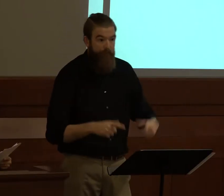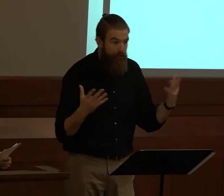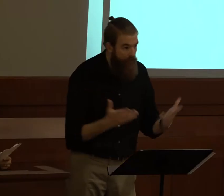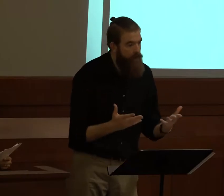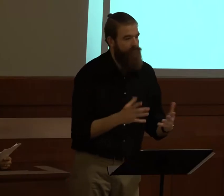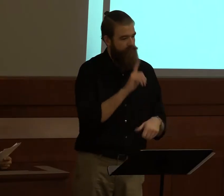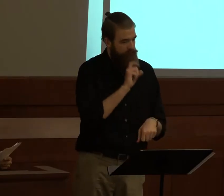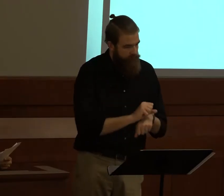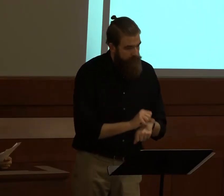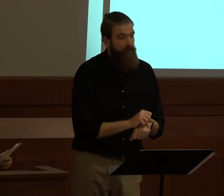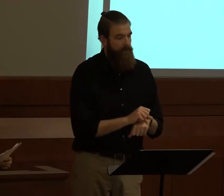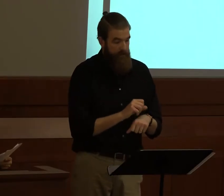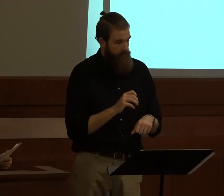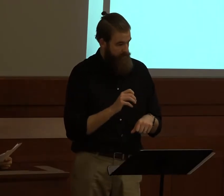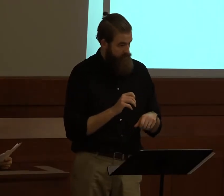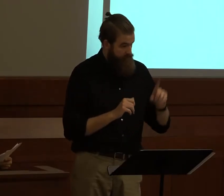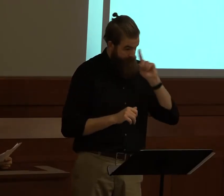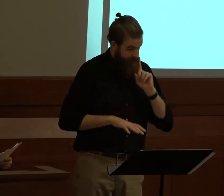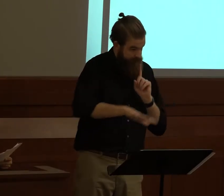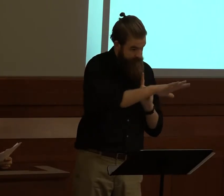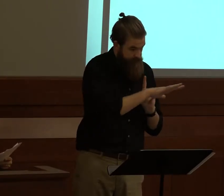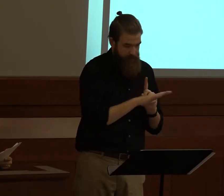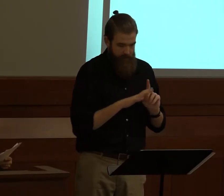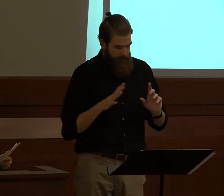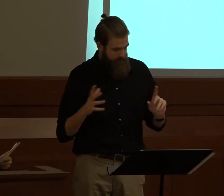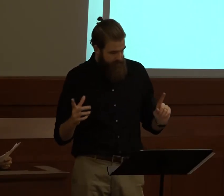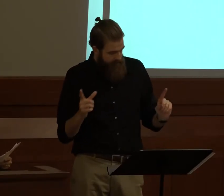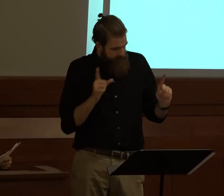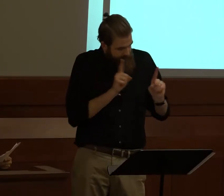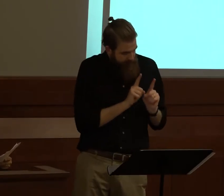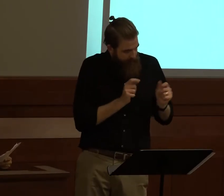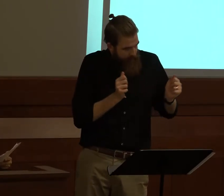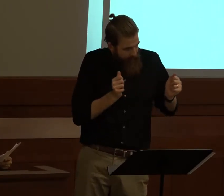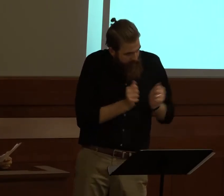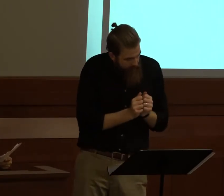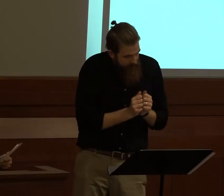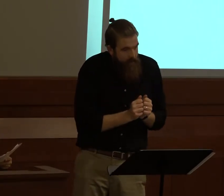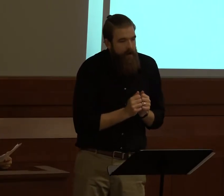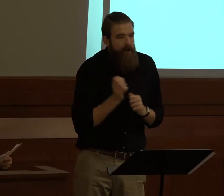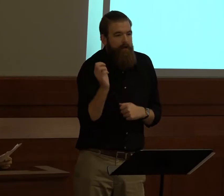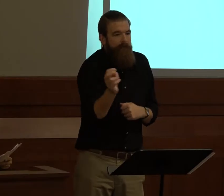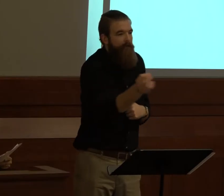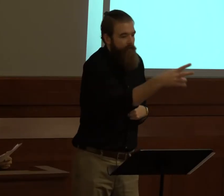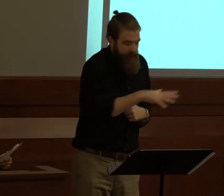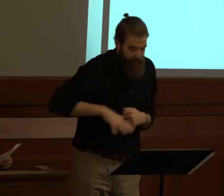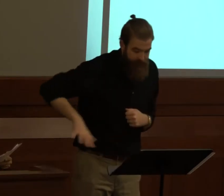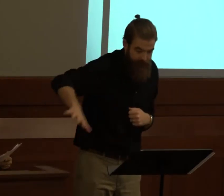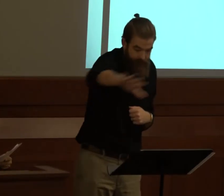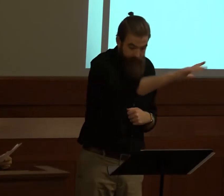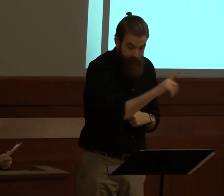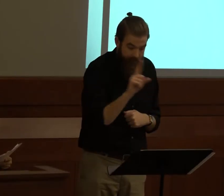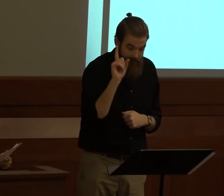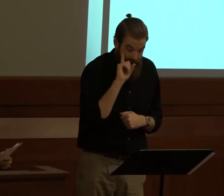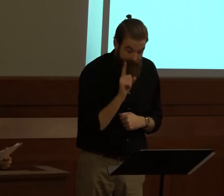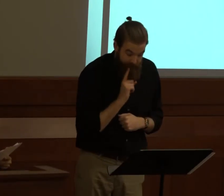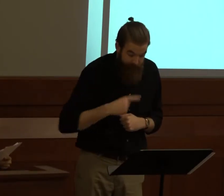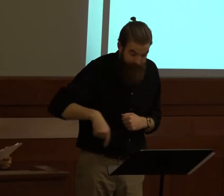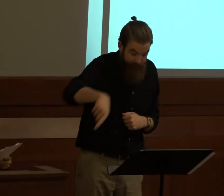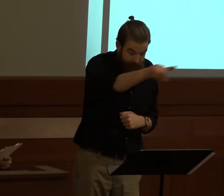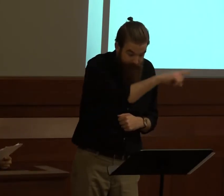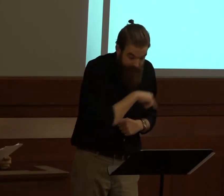to what deaf people have to teach the rest of the church. Today, a deaf man is not barred from becoming